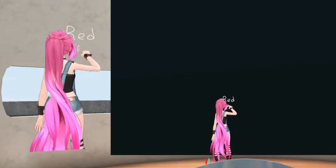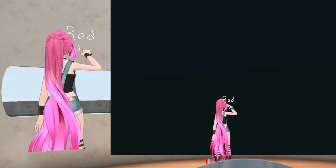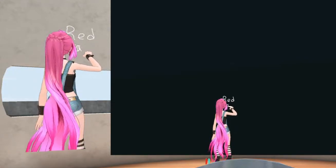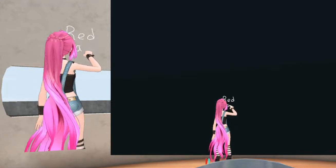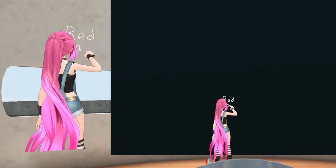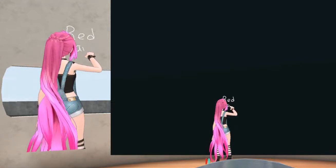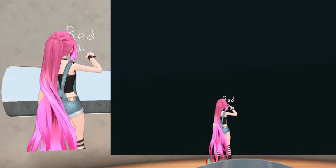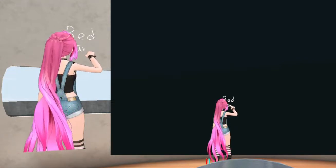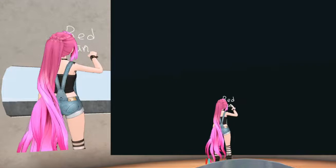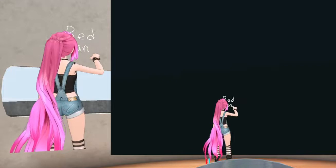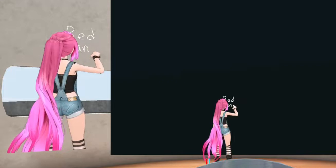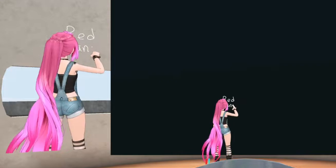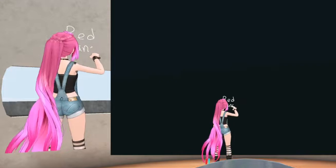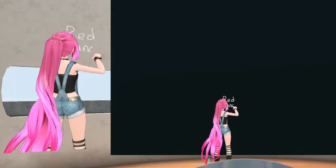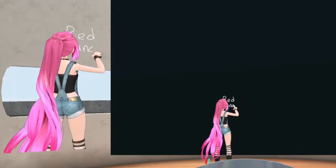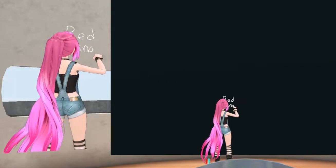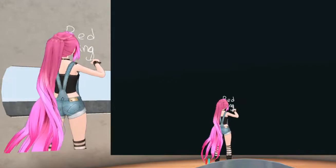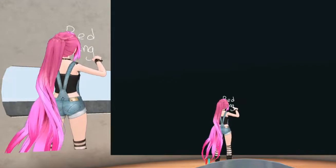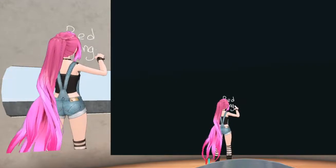orange,